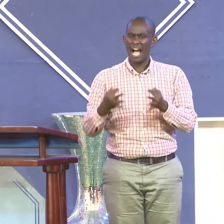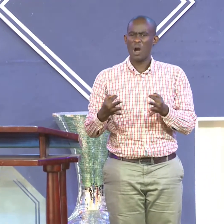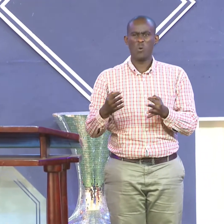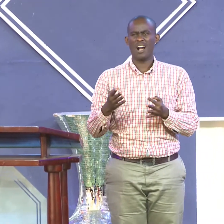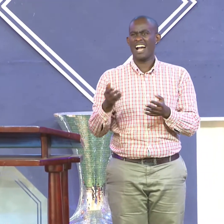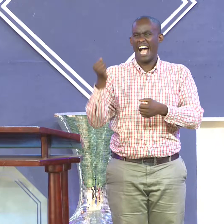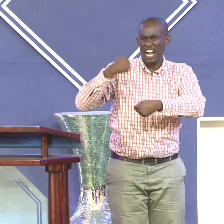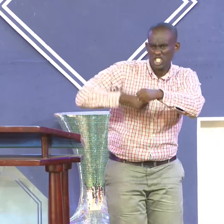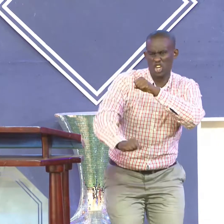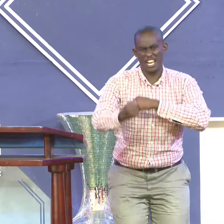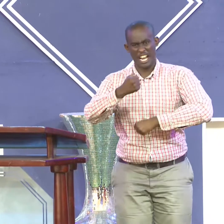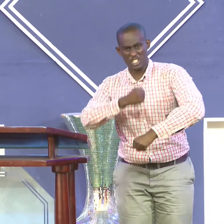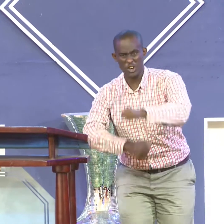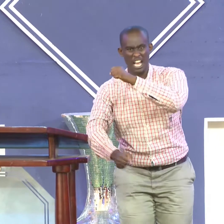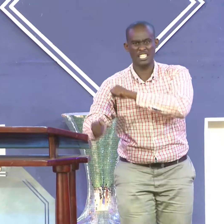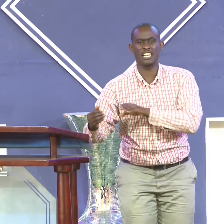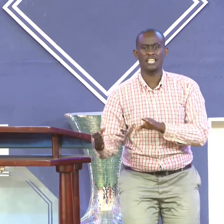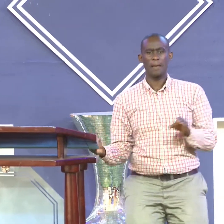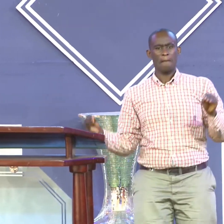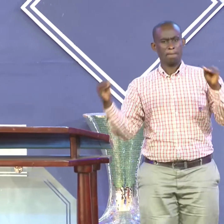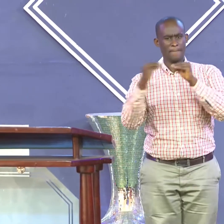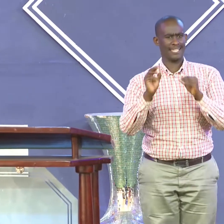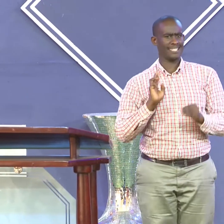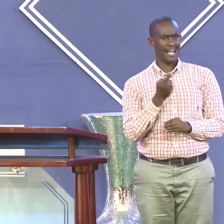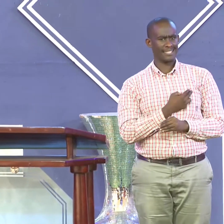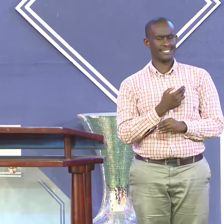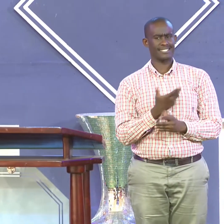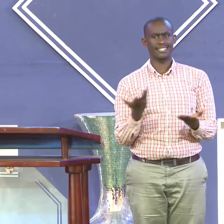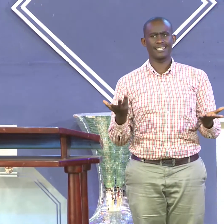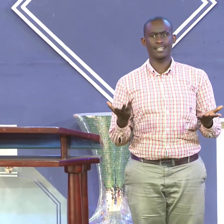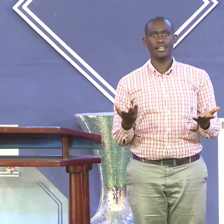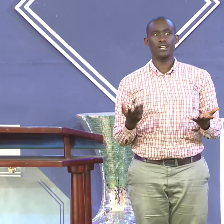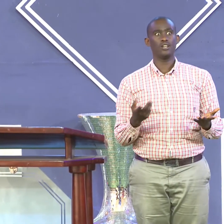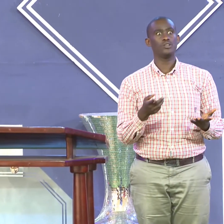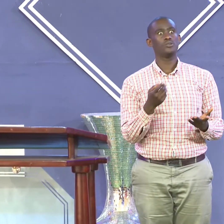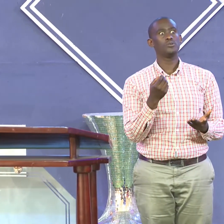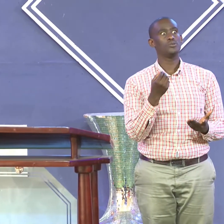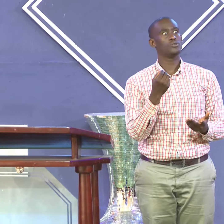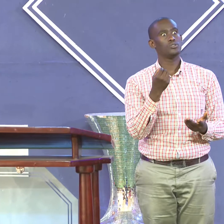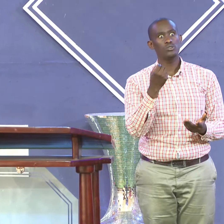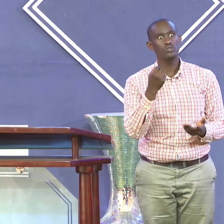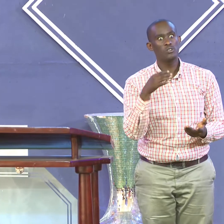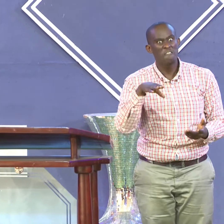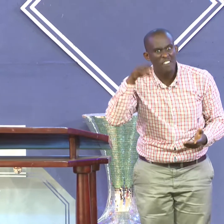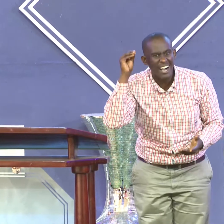all the previous things we used to do, we embark on them. You